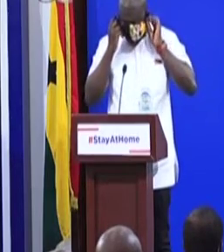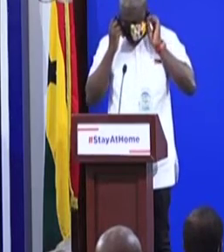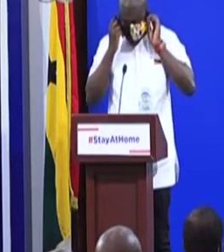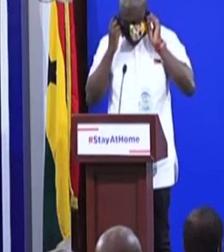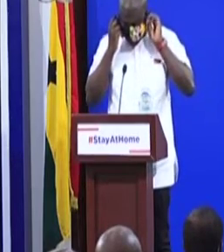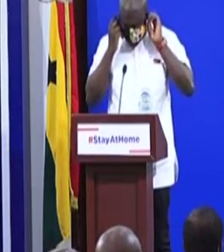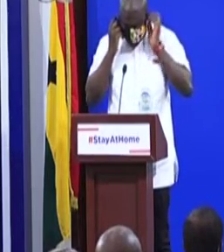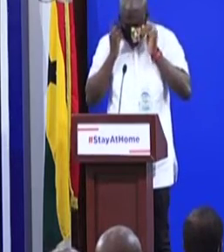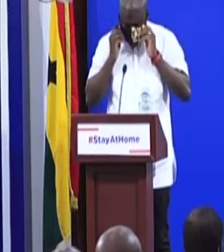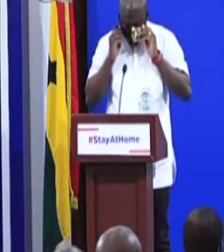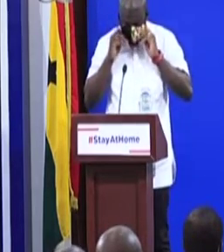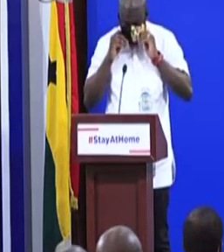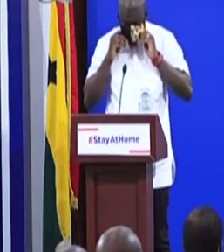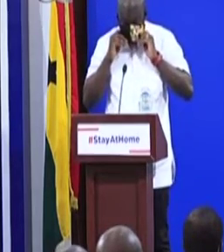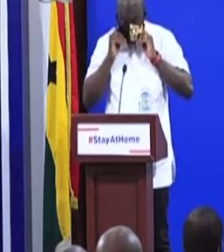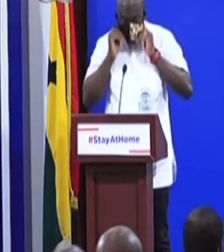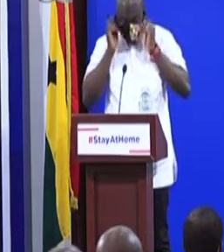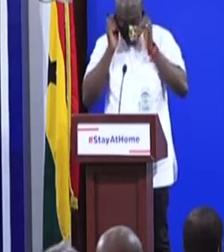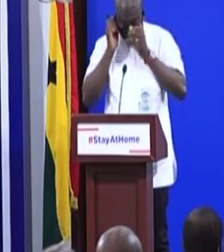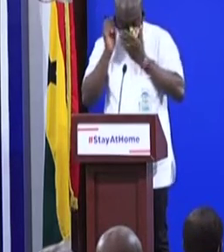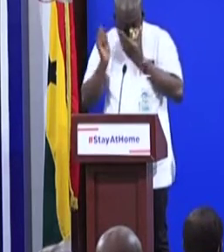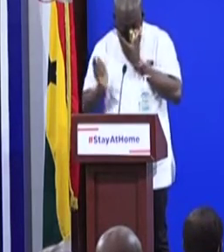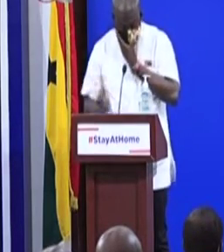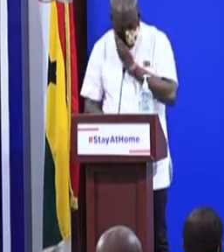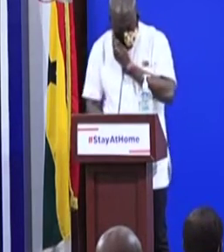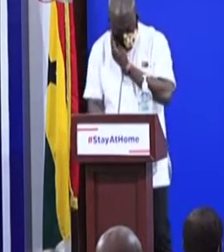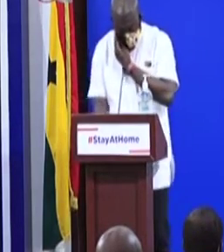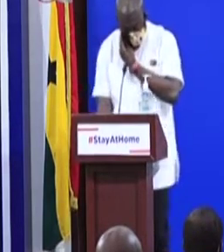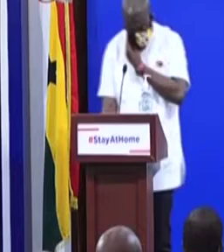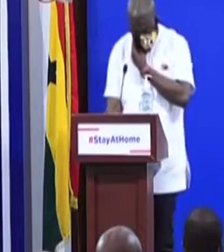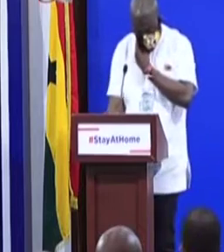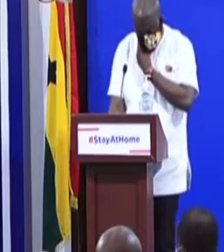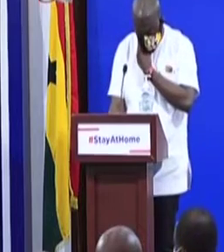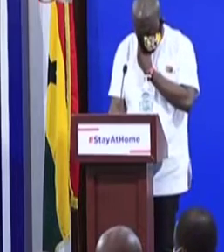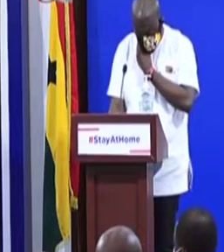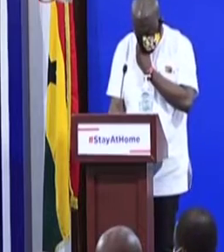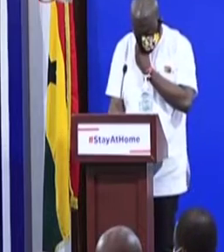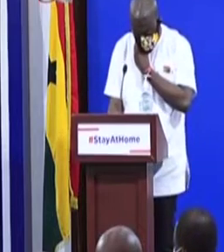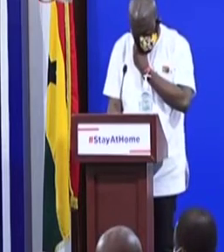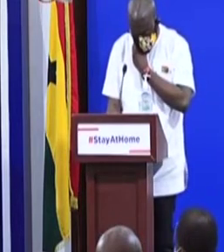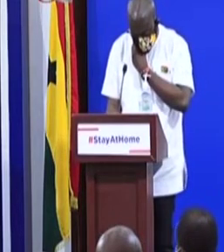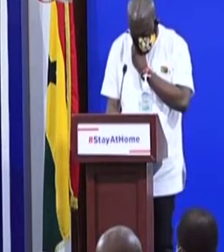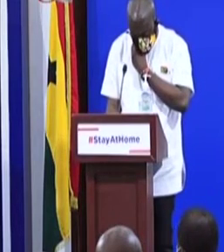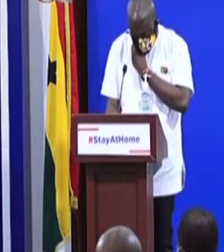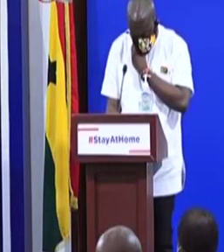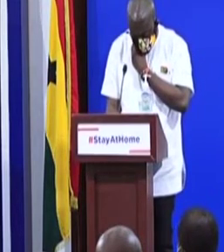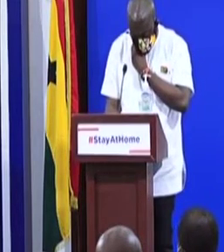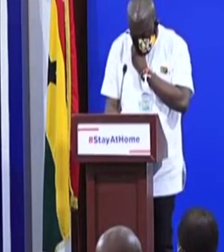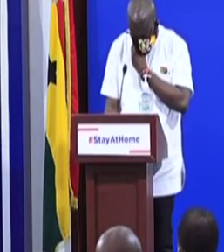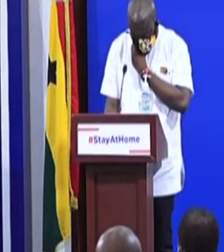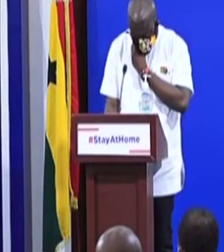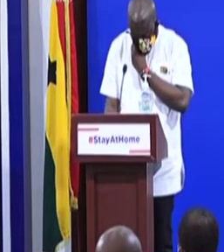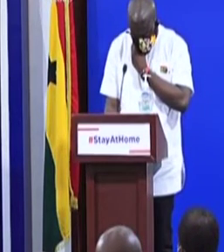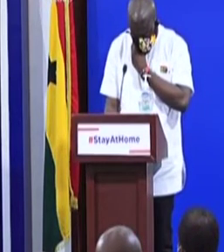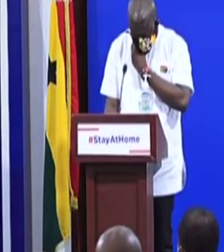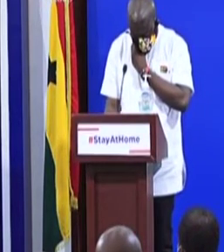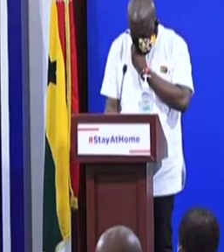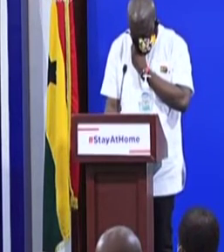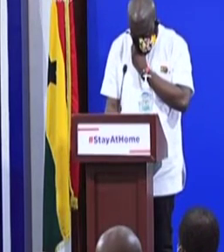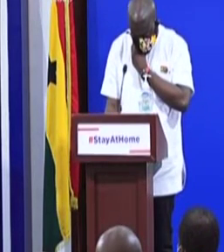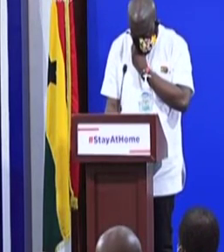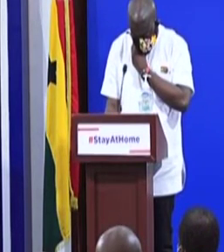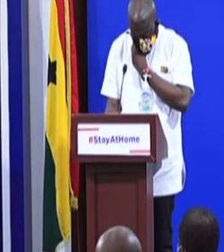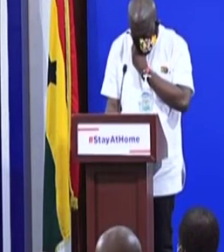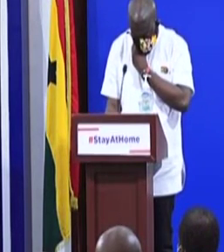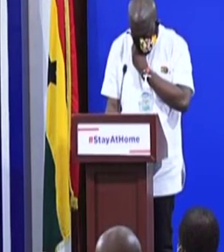then food on the field. This may demoralize them. And then some beneficiaries of the food being distributed, you know,